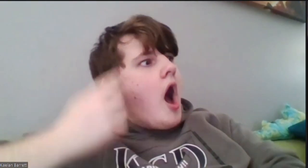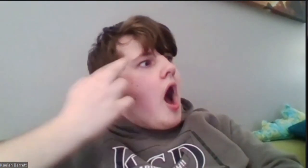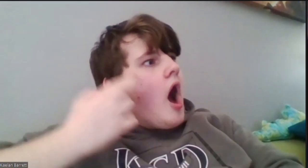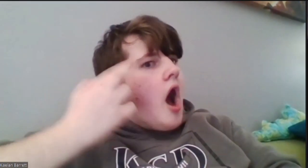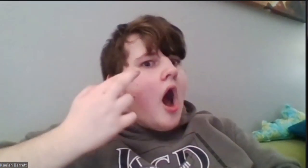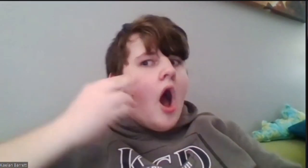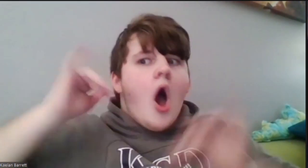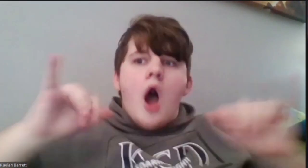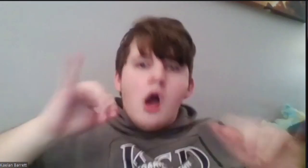Scrooge says, oh,